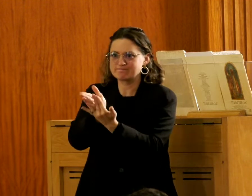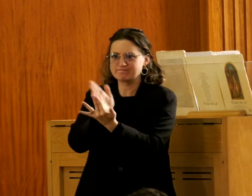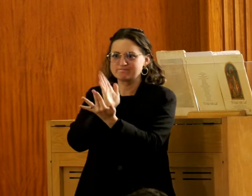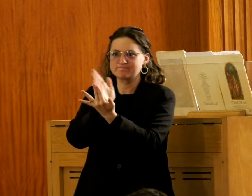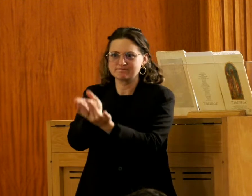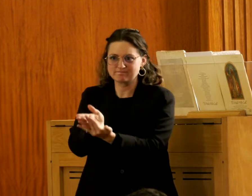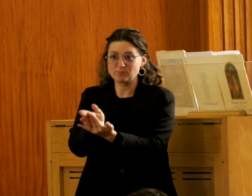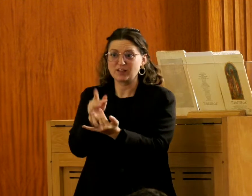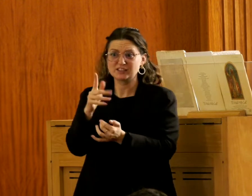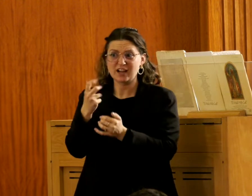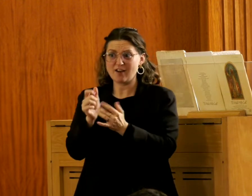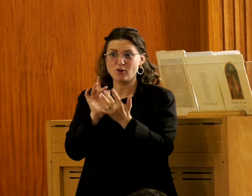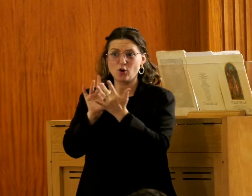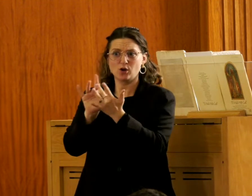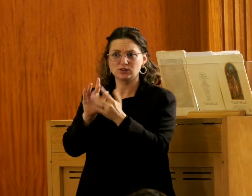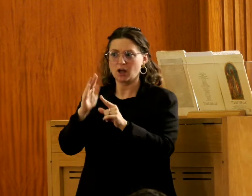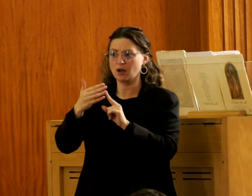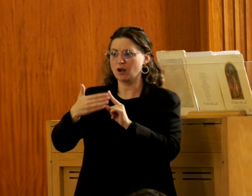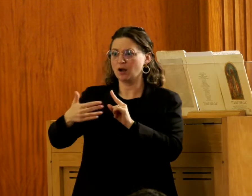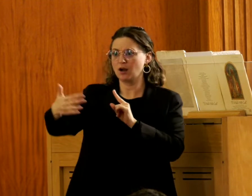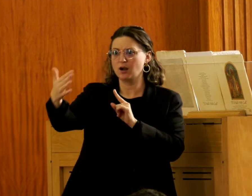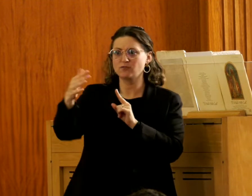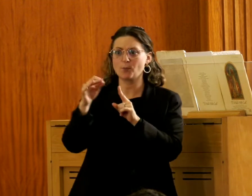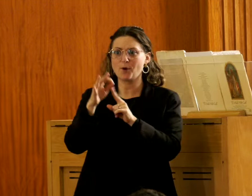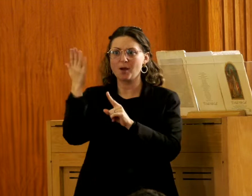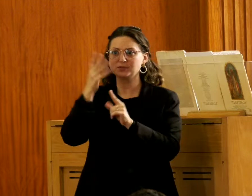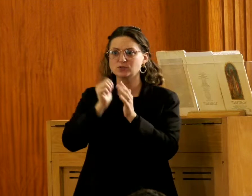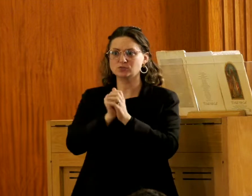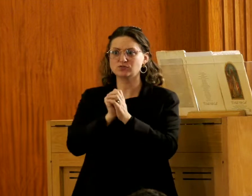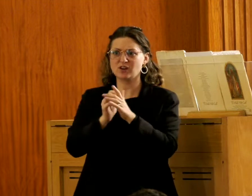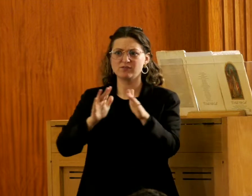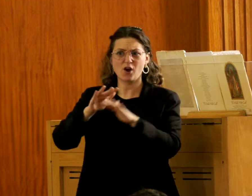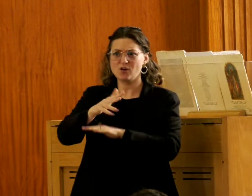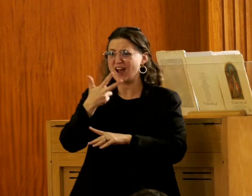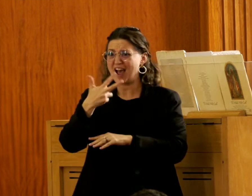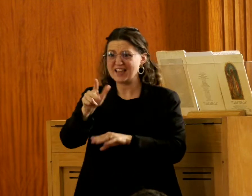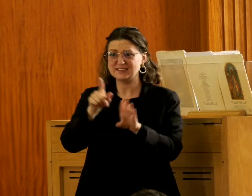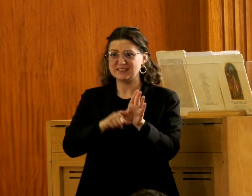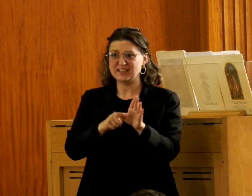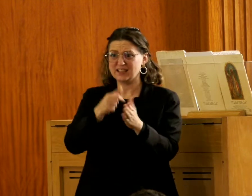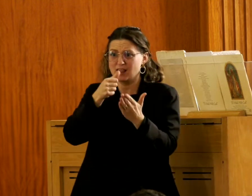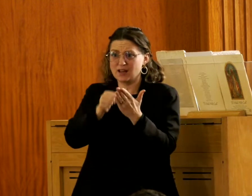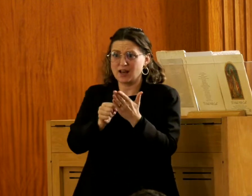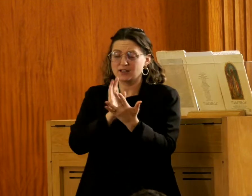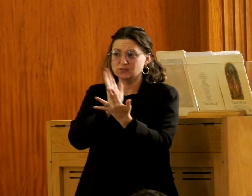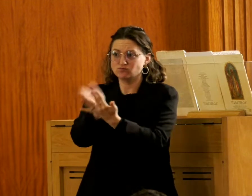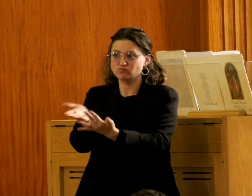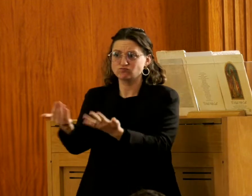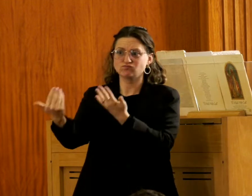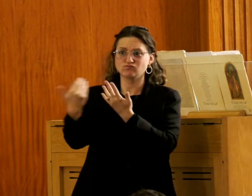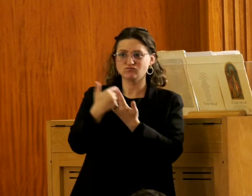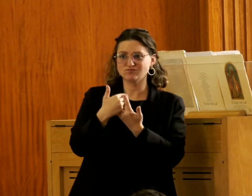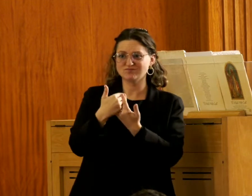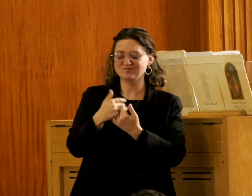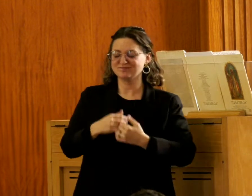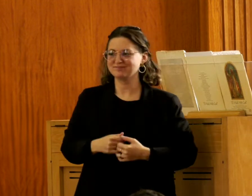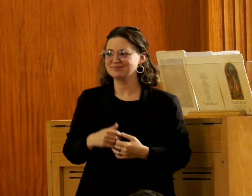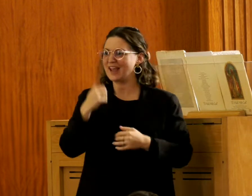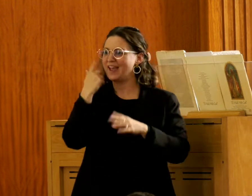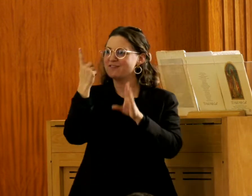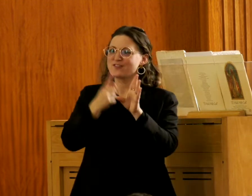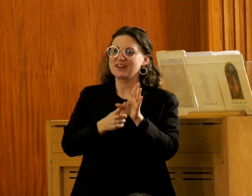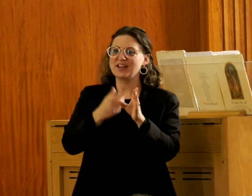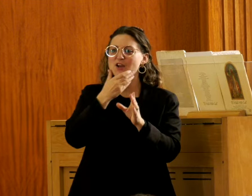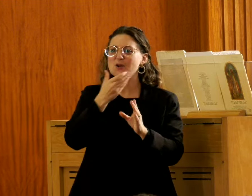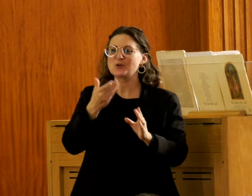with one of her primary school friends for more than 80 years. Her annual Christmas letter was